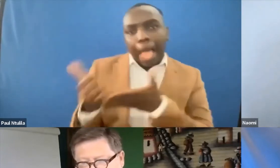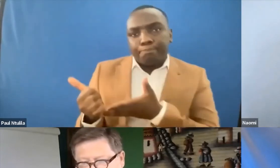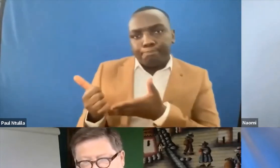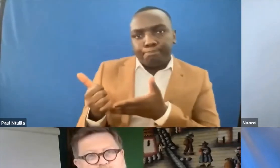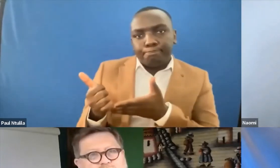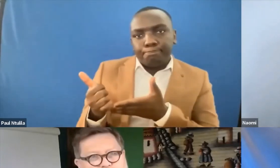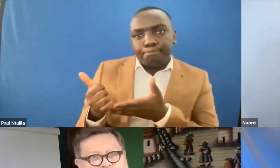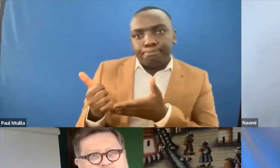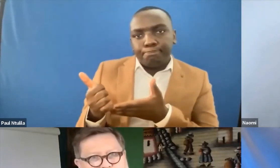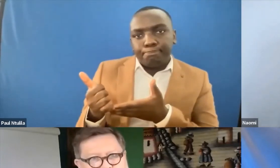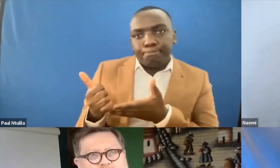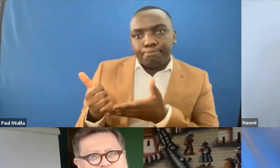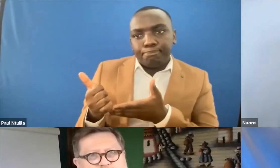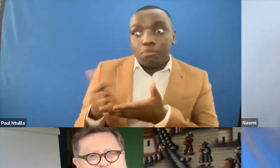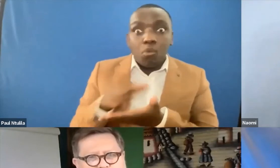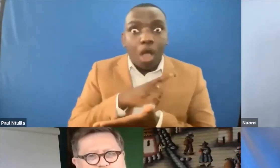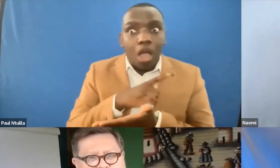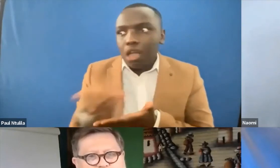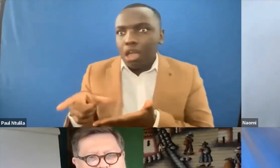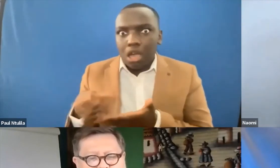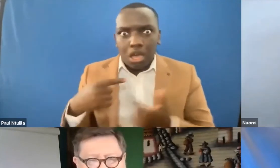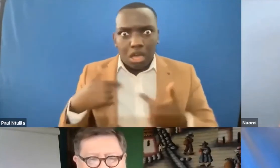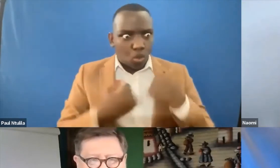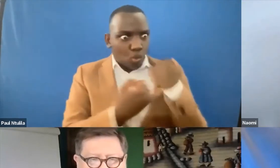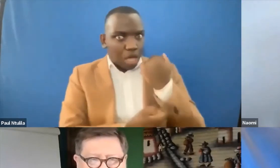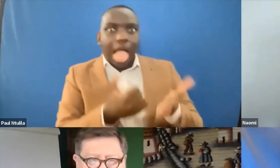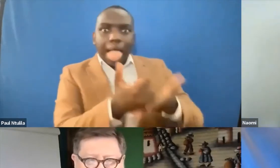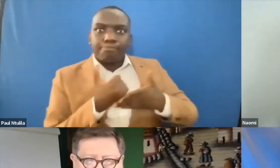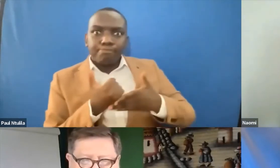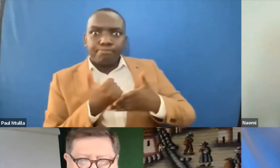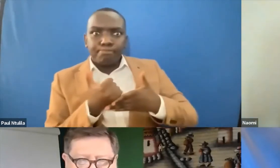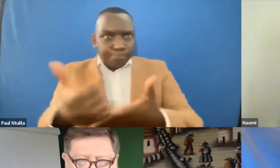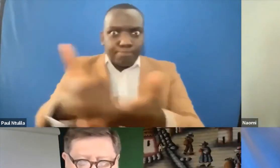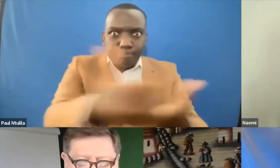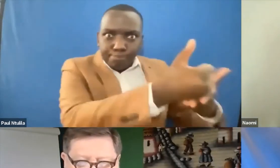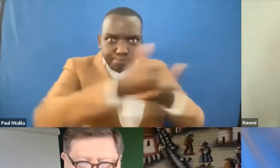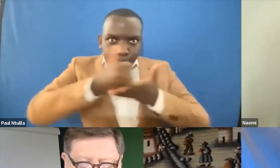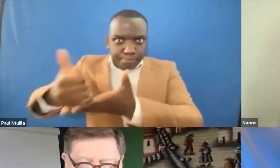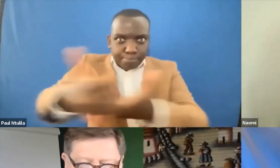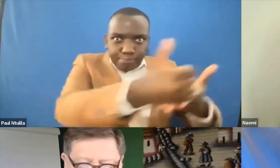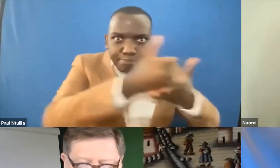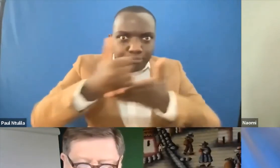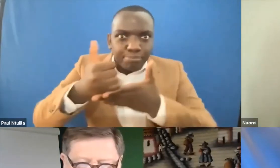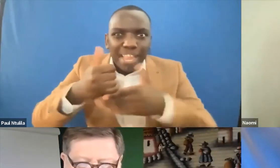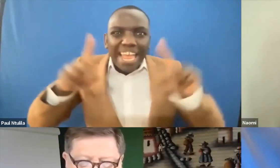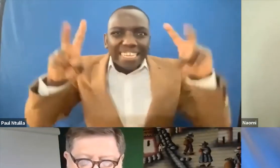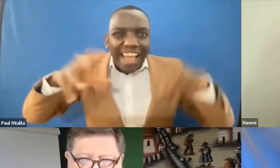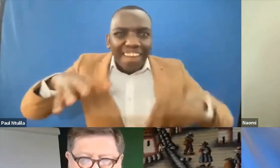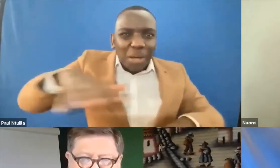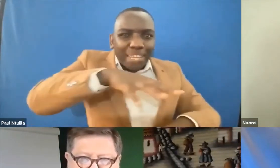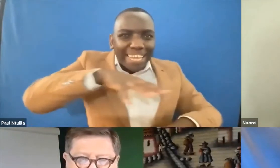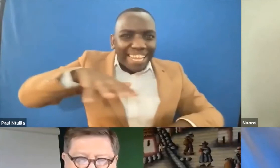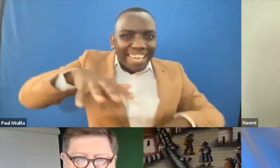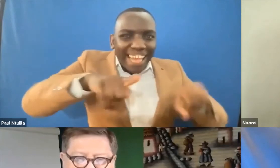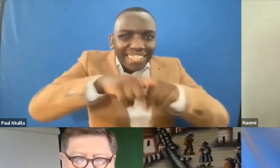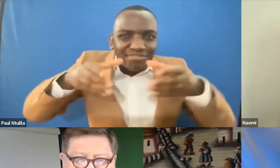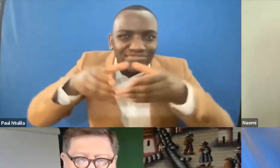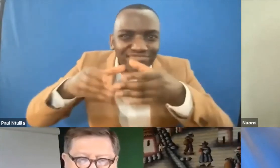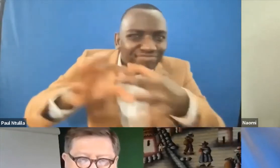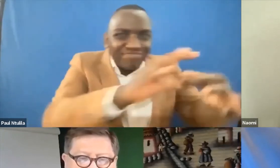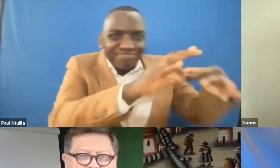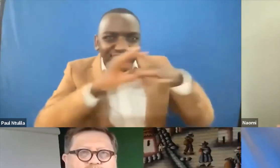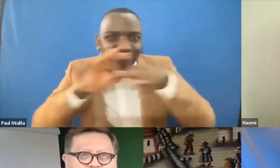are identified, if one person has a weak area that is a strength for someone else, they can support each other to develop them. There can be this